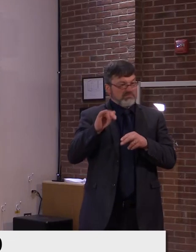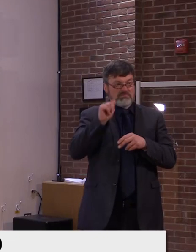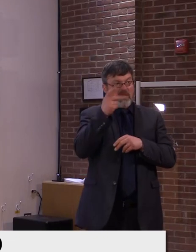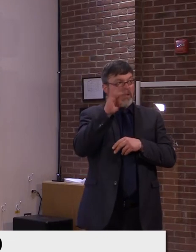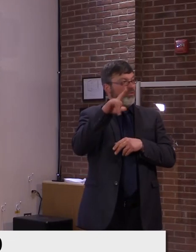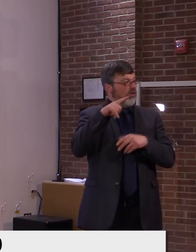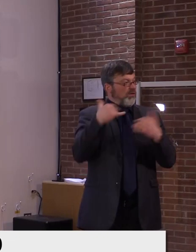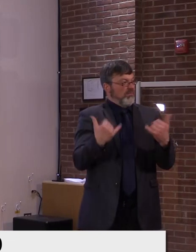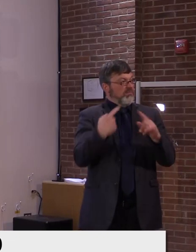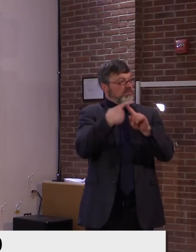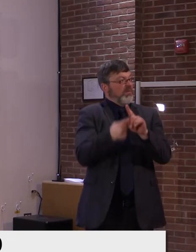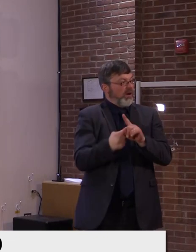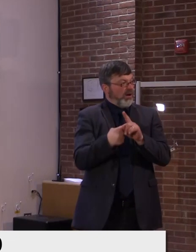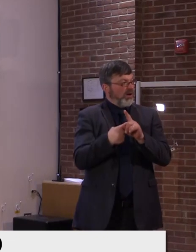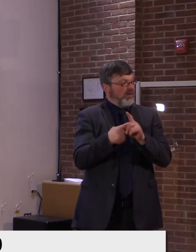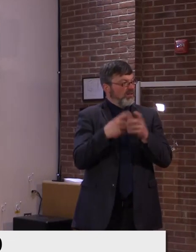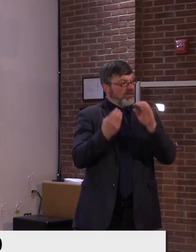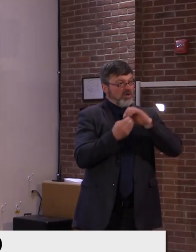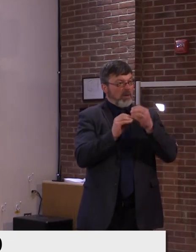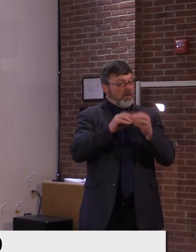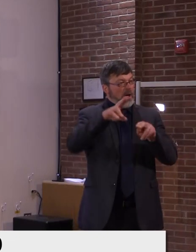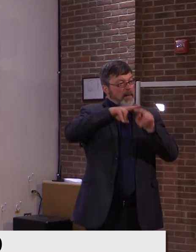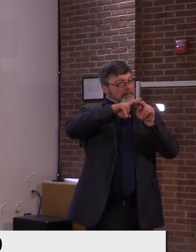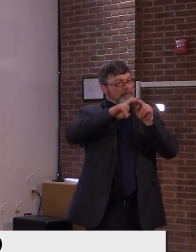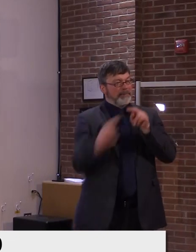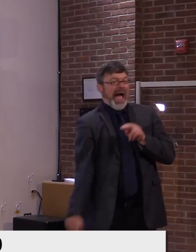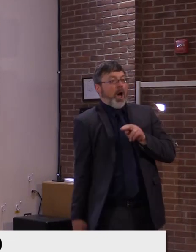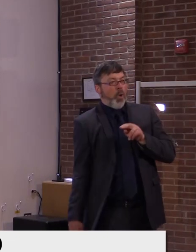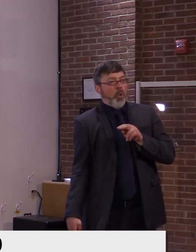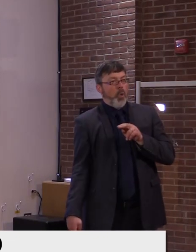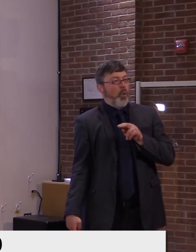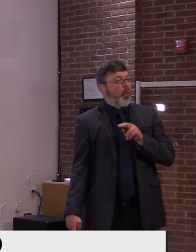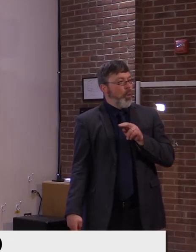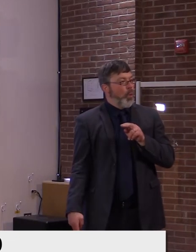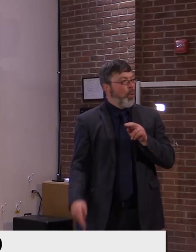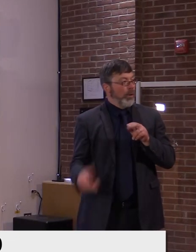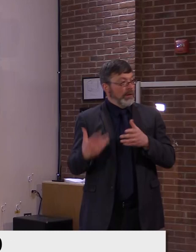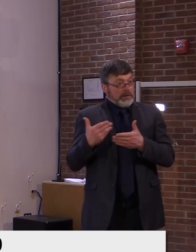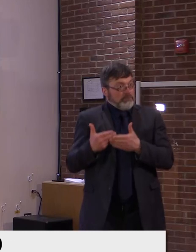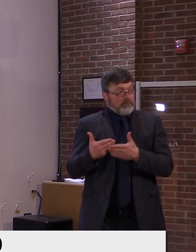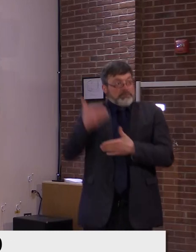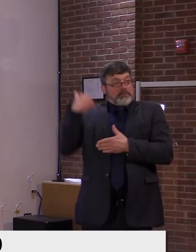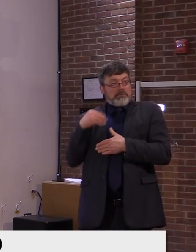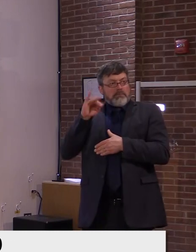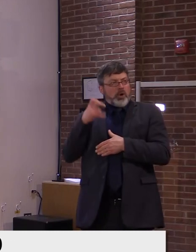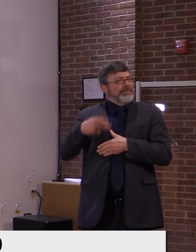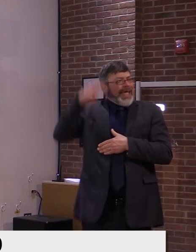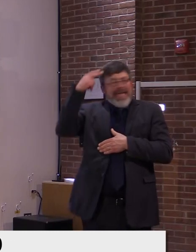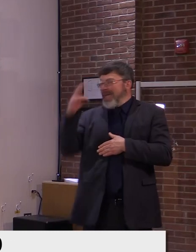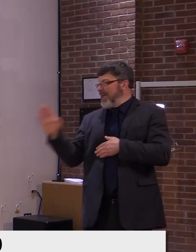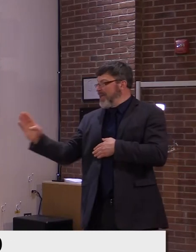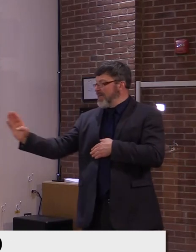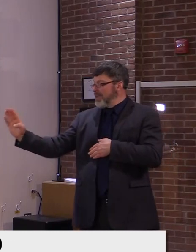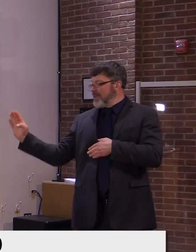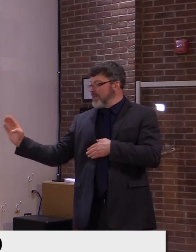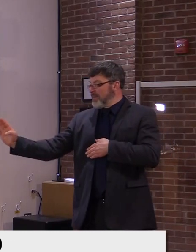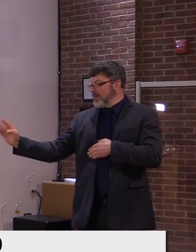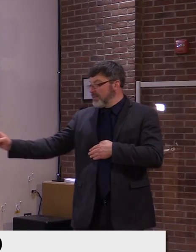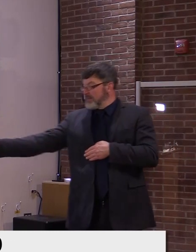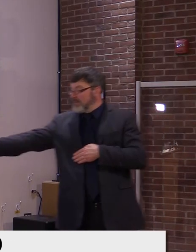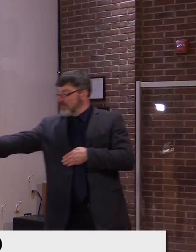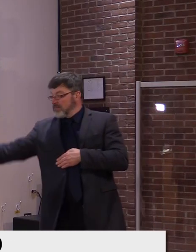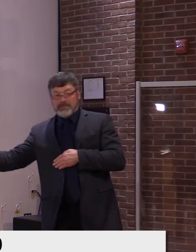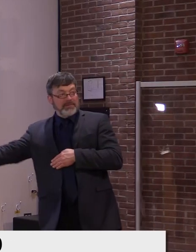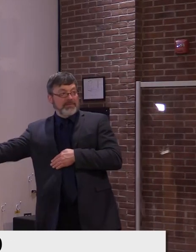number of fatalities is down considerably compared to March. And again, we continue to anticipate this lower fatality